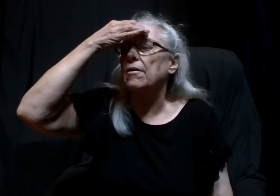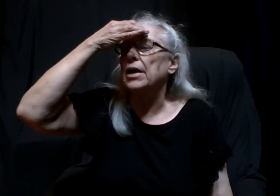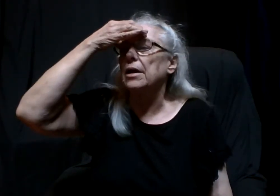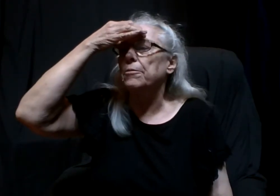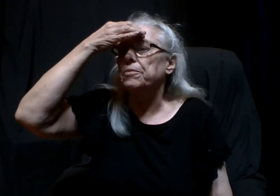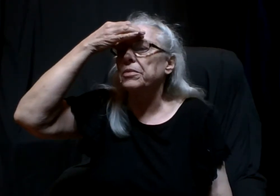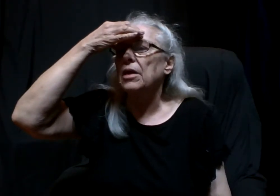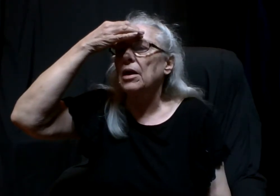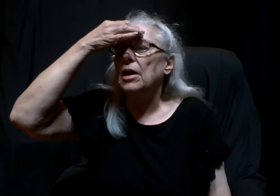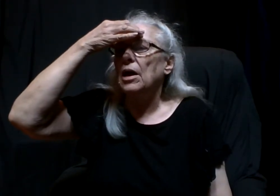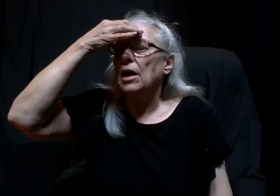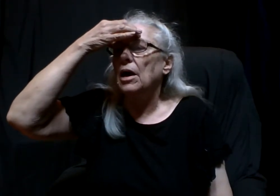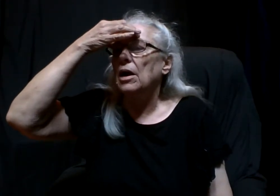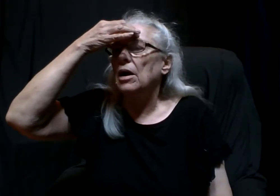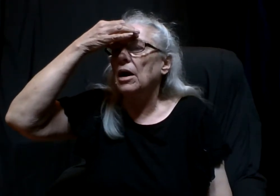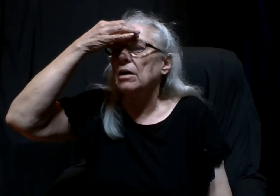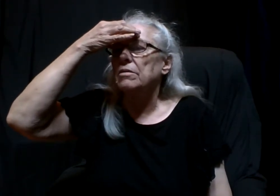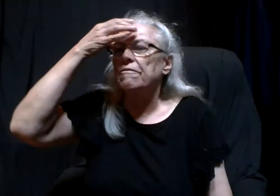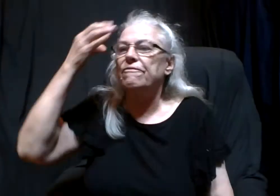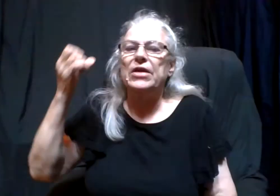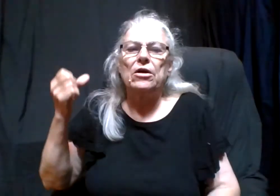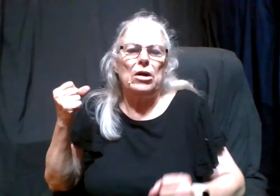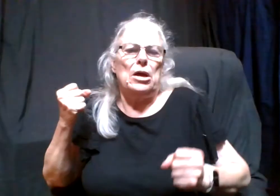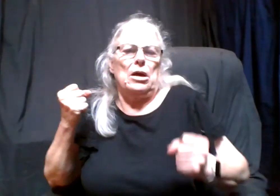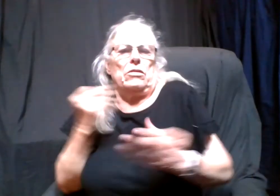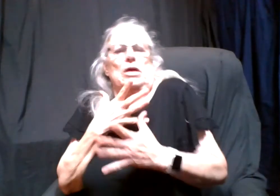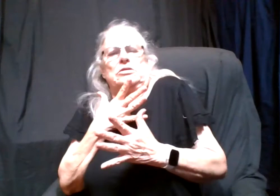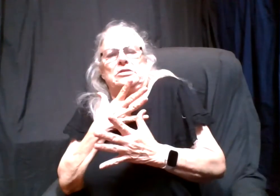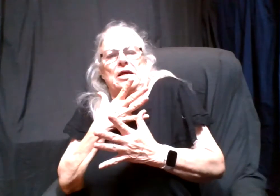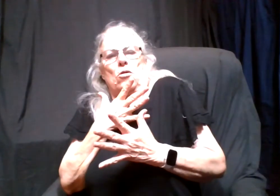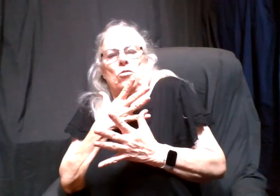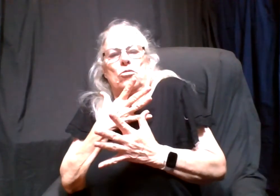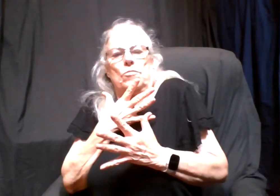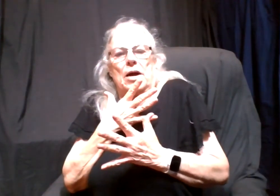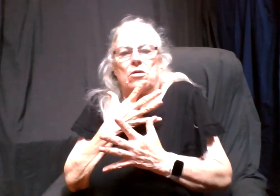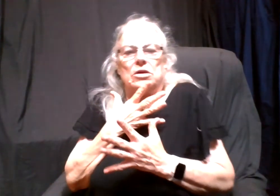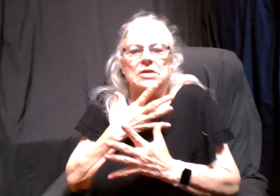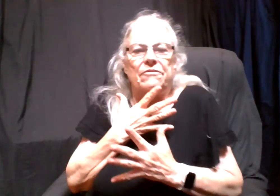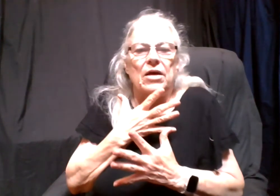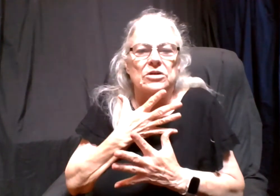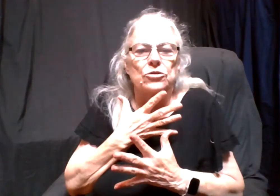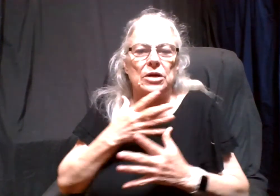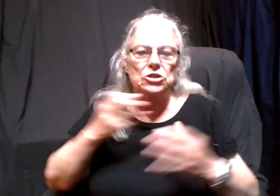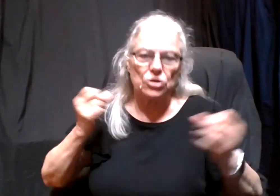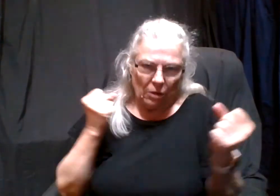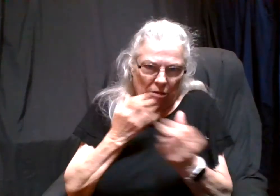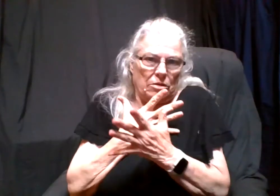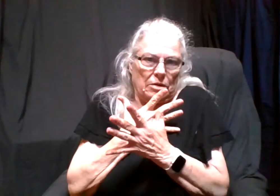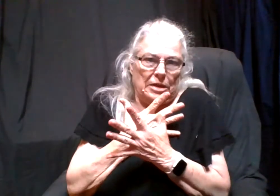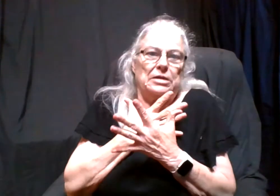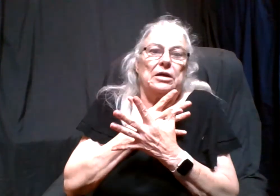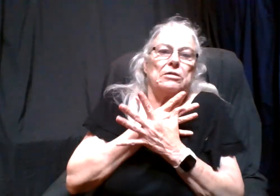area. Uh, Fear, and that's just like, oh my goodness, I've got too much